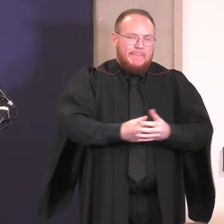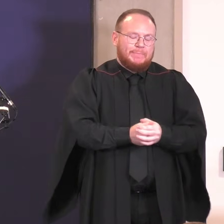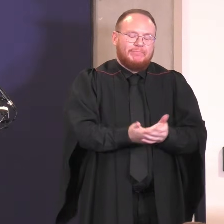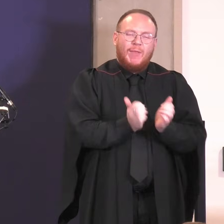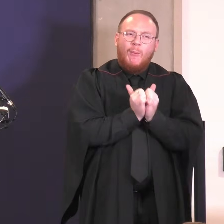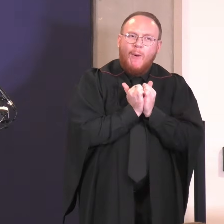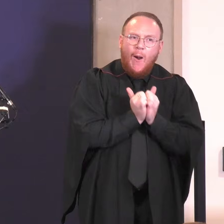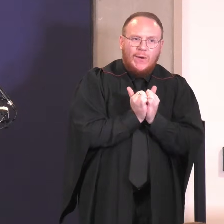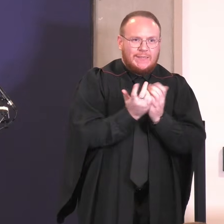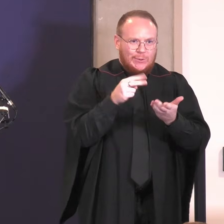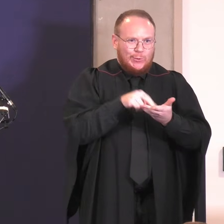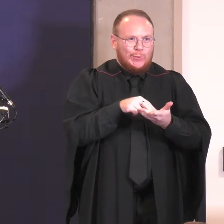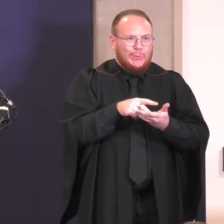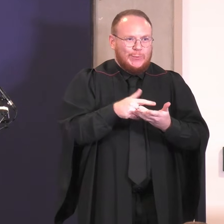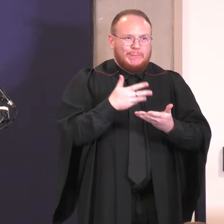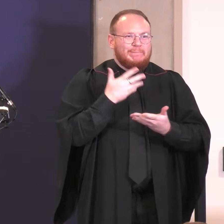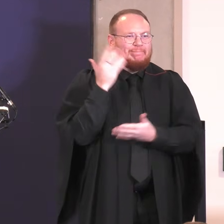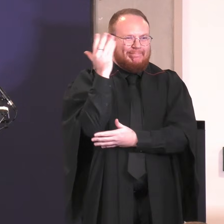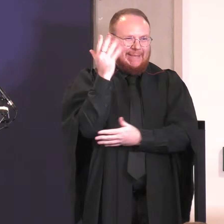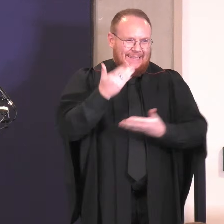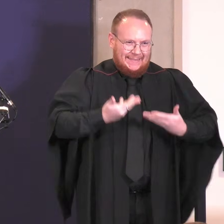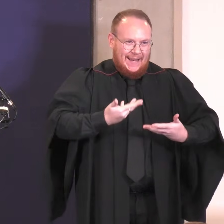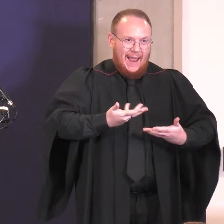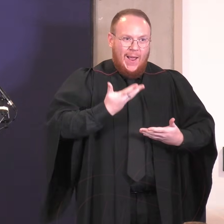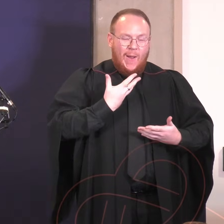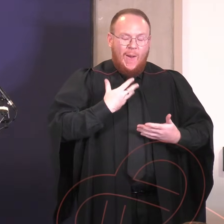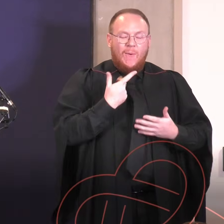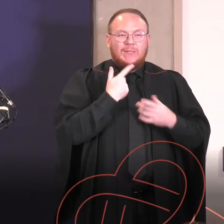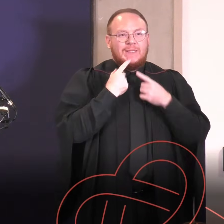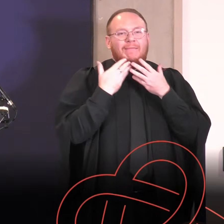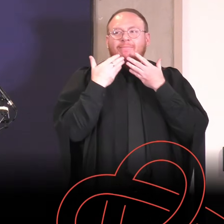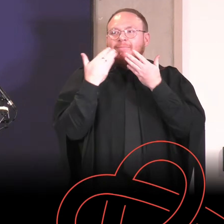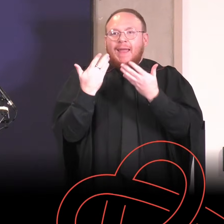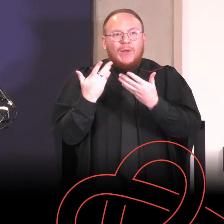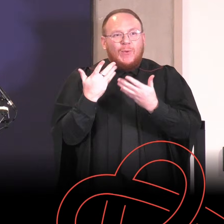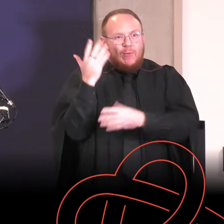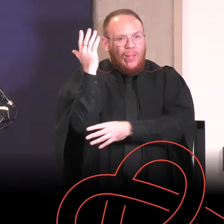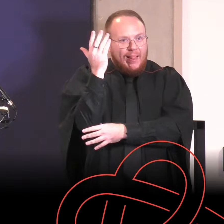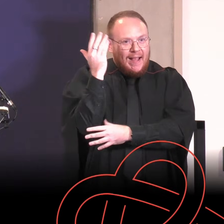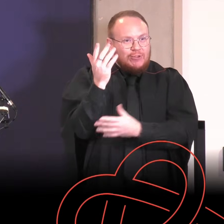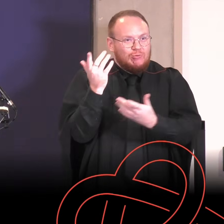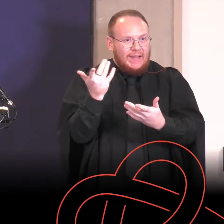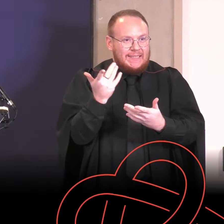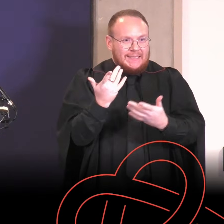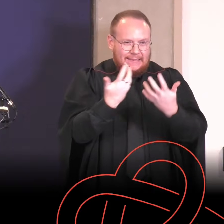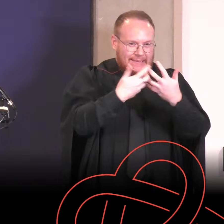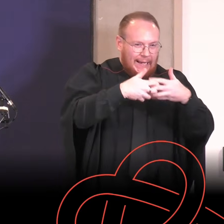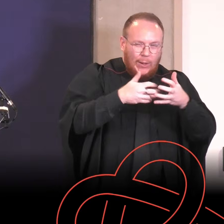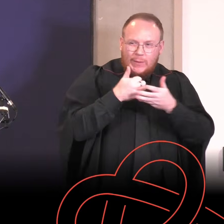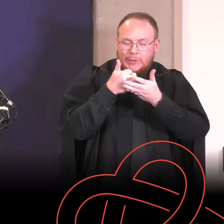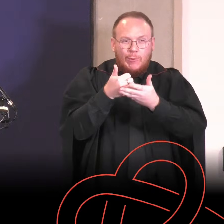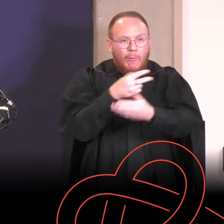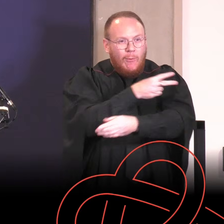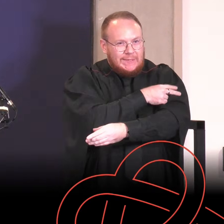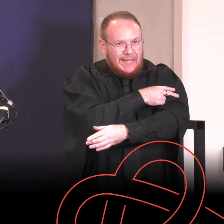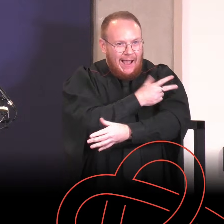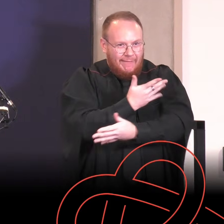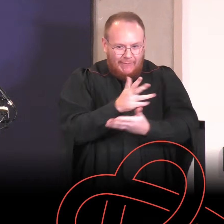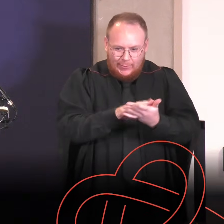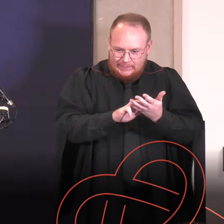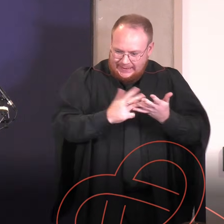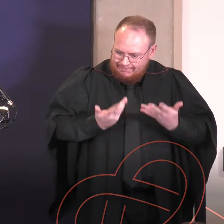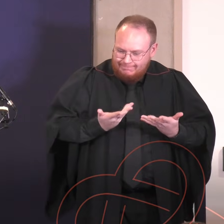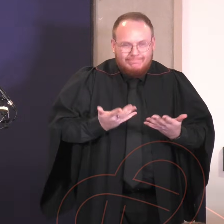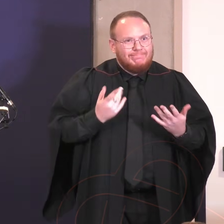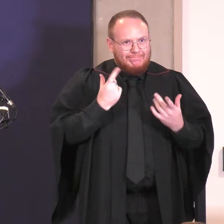to have been asked to speak today and would like to begin by recognising our lecturers and technical and support staff who have made this moment possible. We